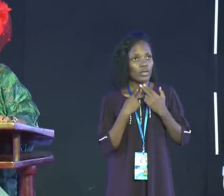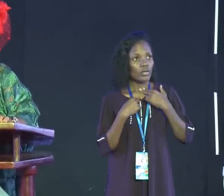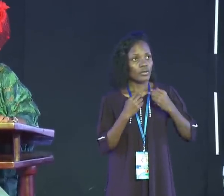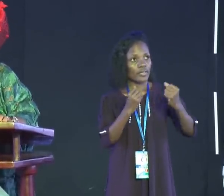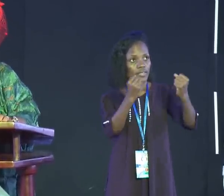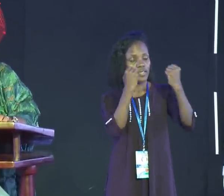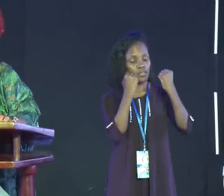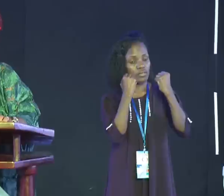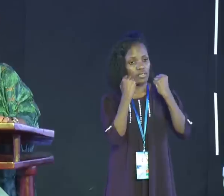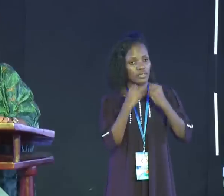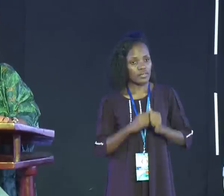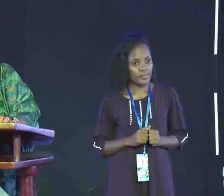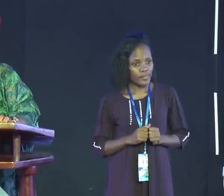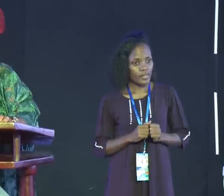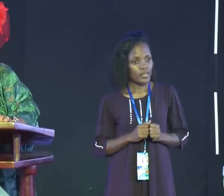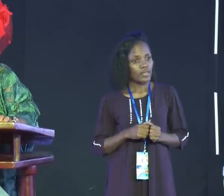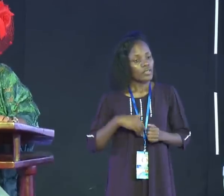We need strength.